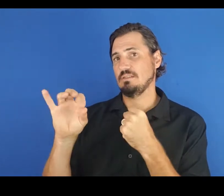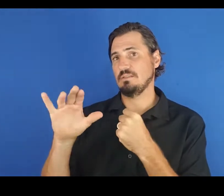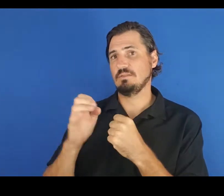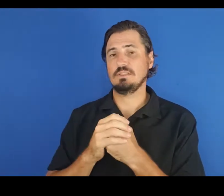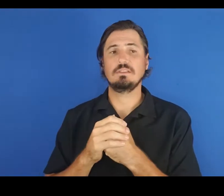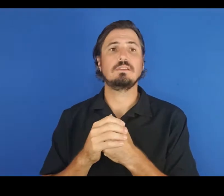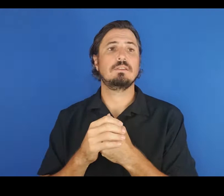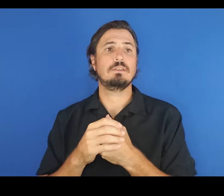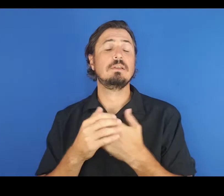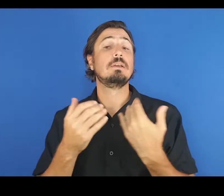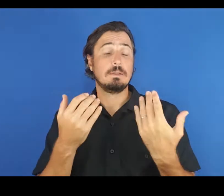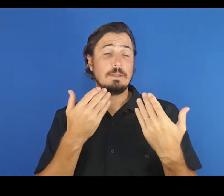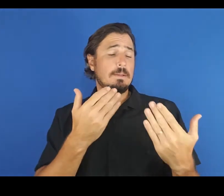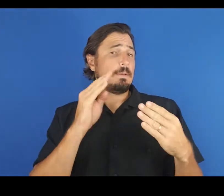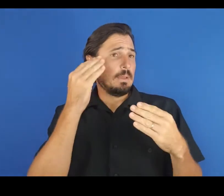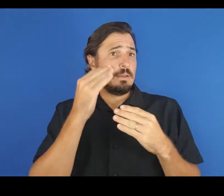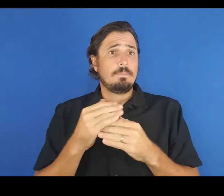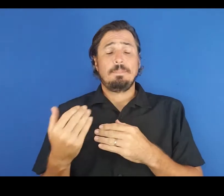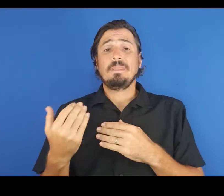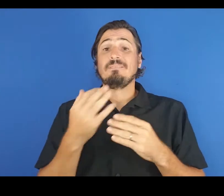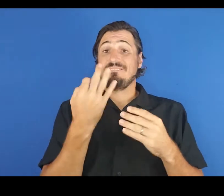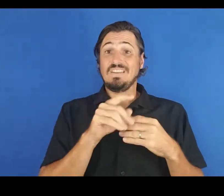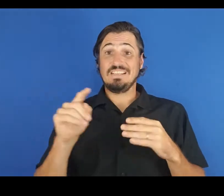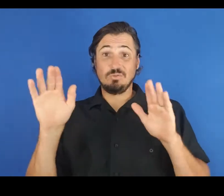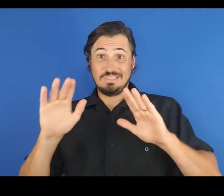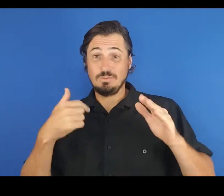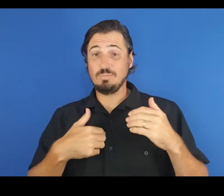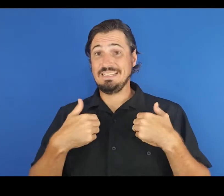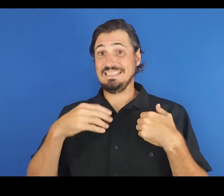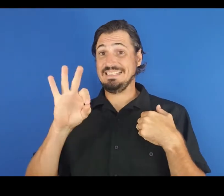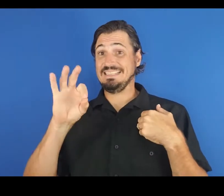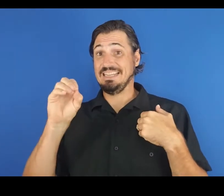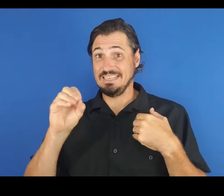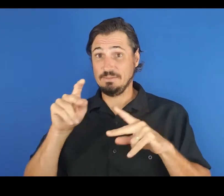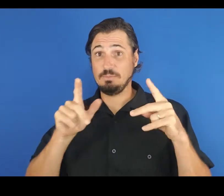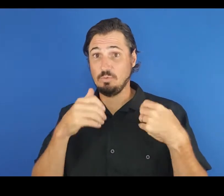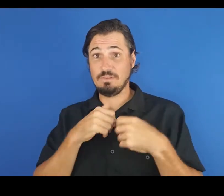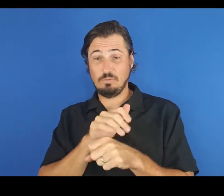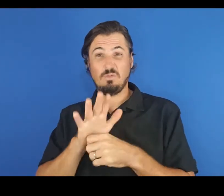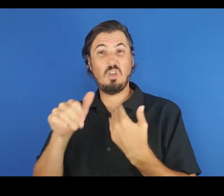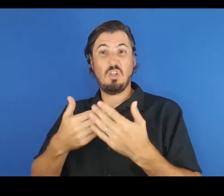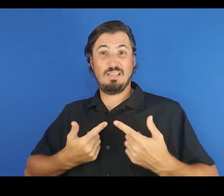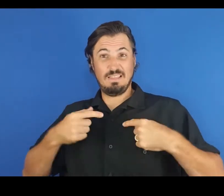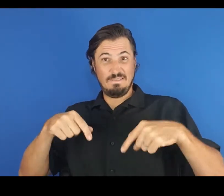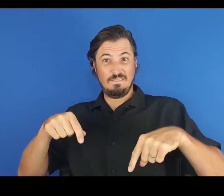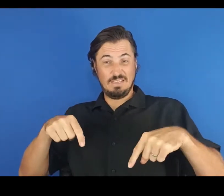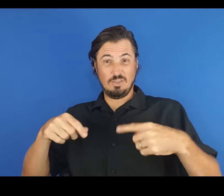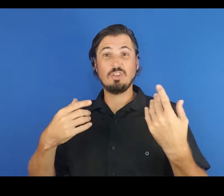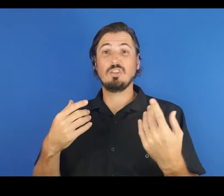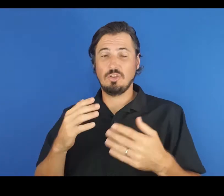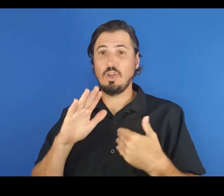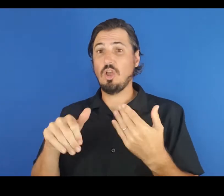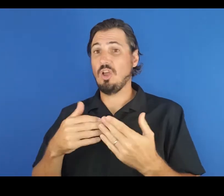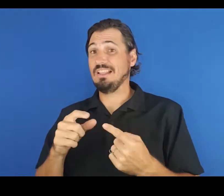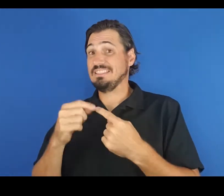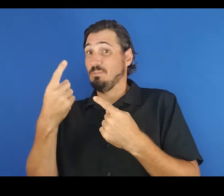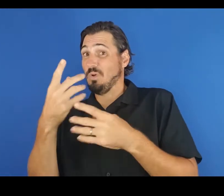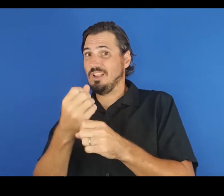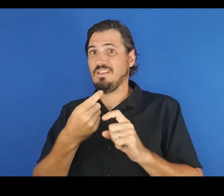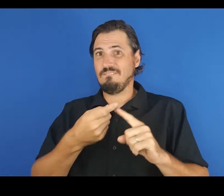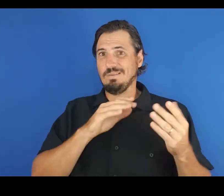the weekend, from Friday through Sunday, we reported a total of 90 cases, all Kauai residents, and all but one case is community